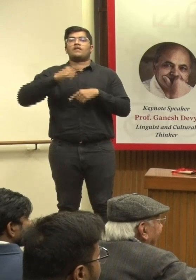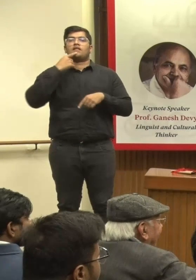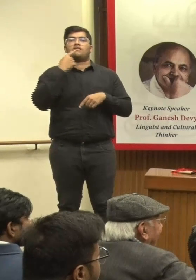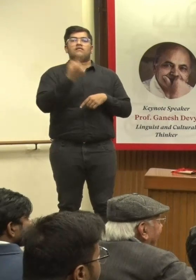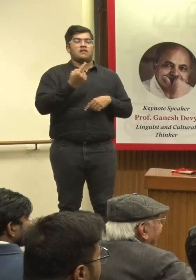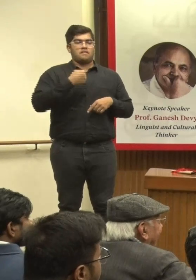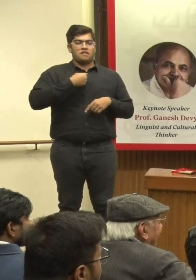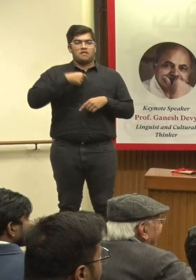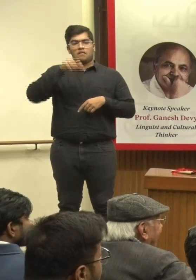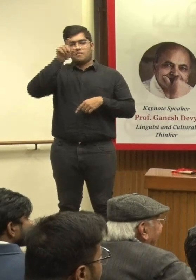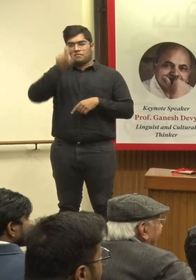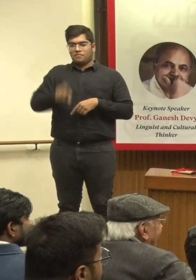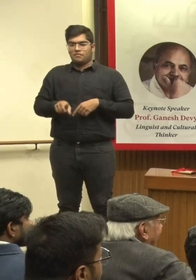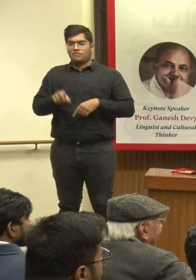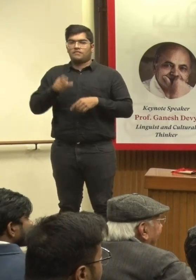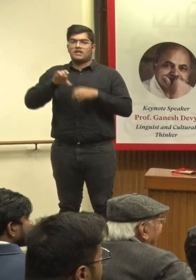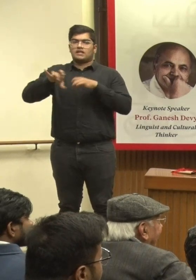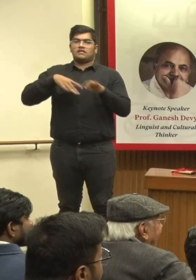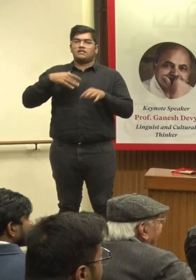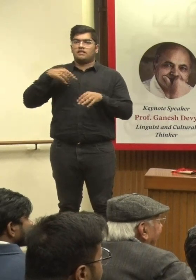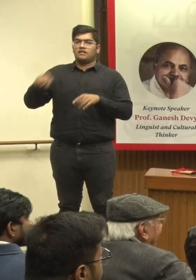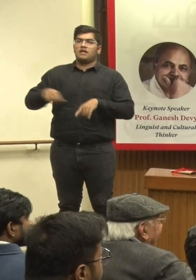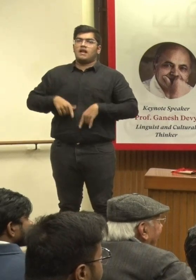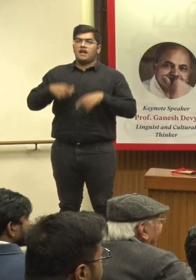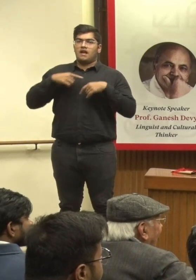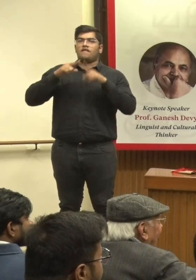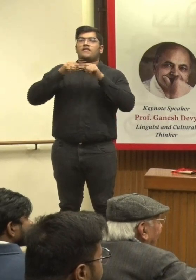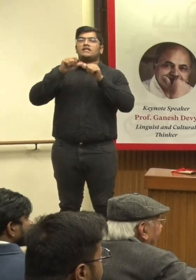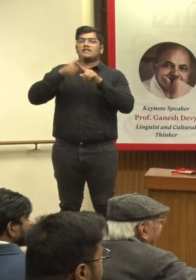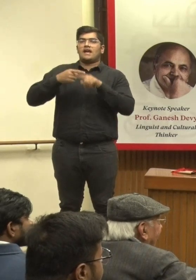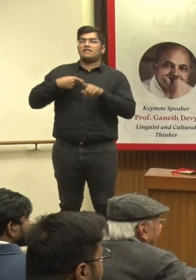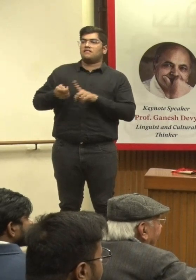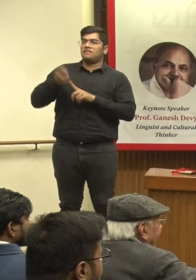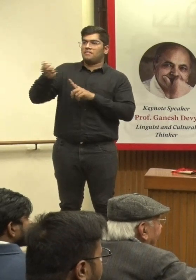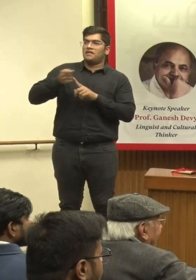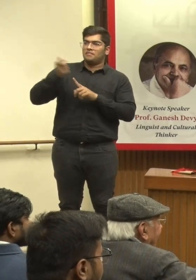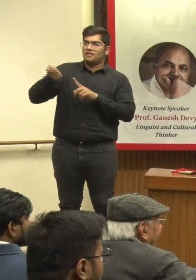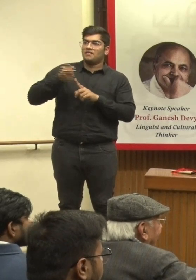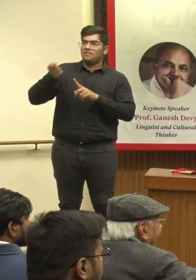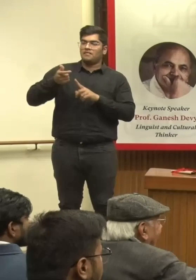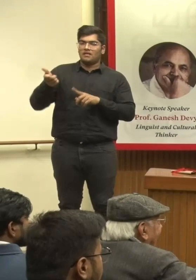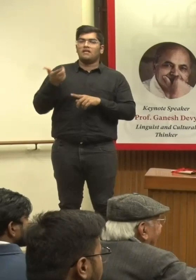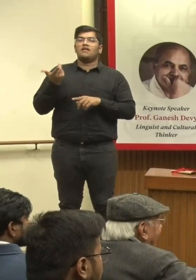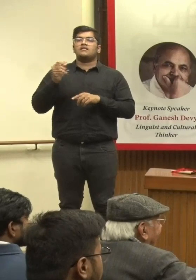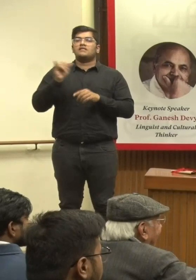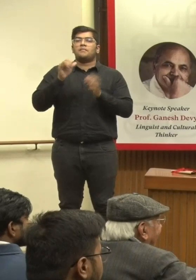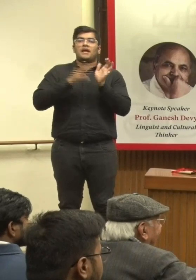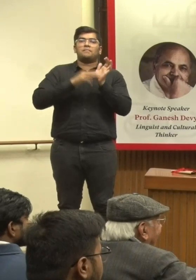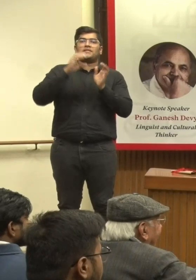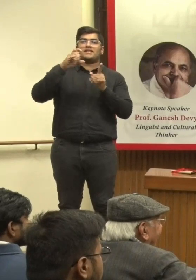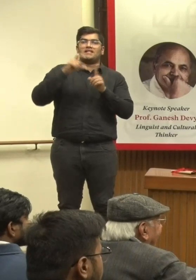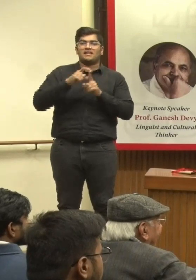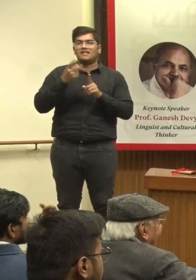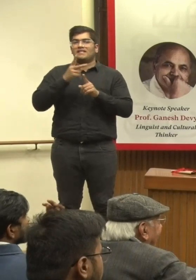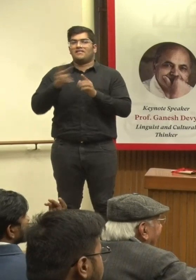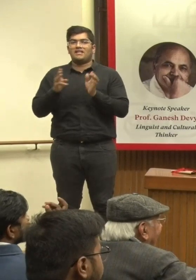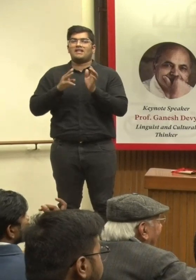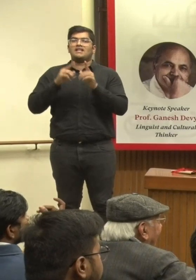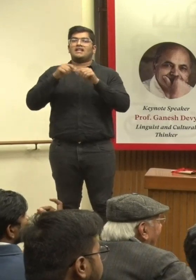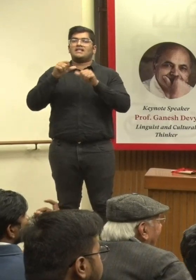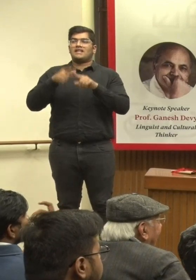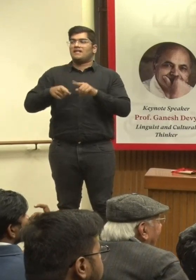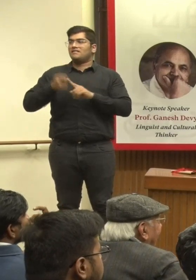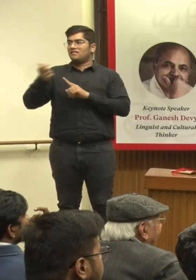revenue resident in a city, pay tax to the corporation or municipality or panchayat, they were